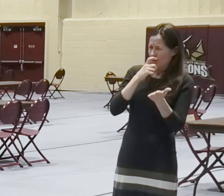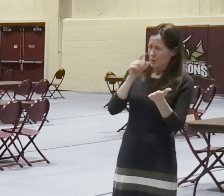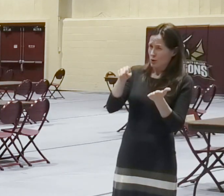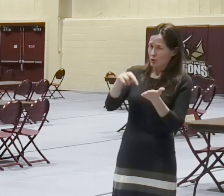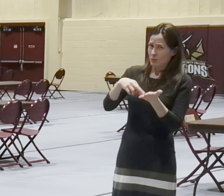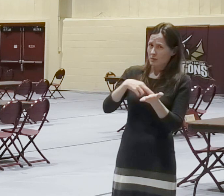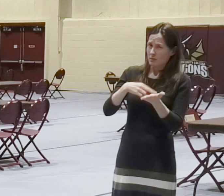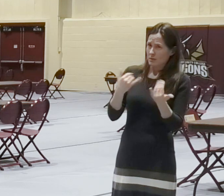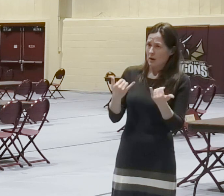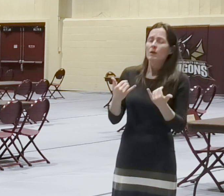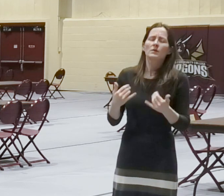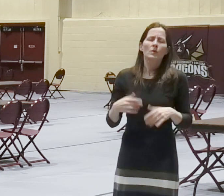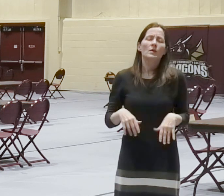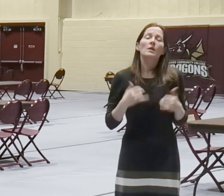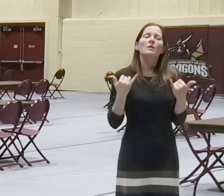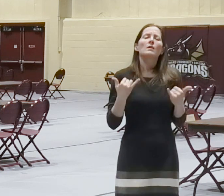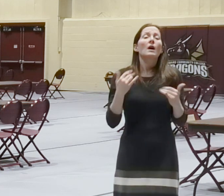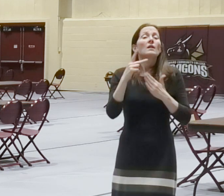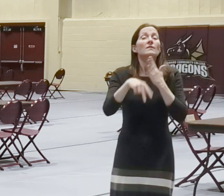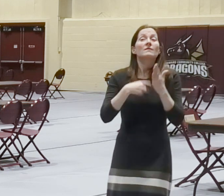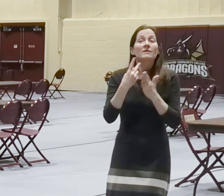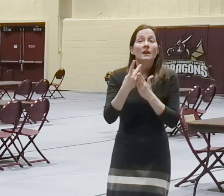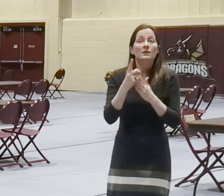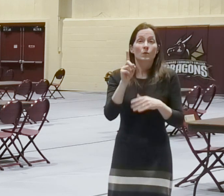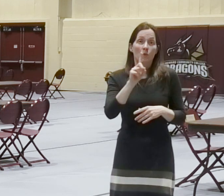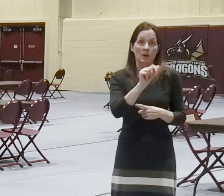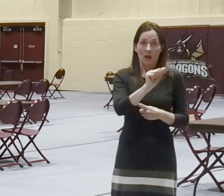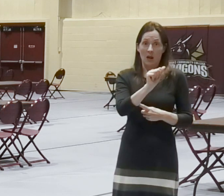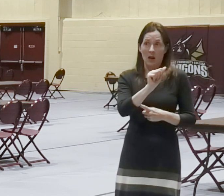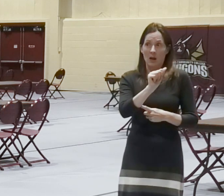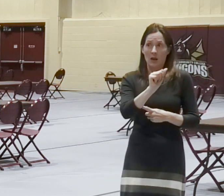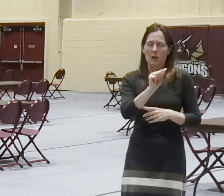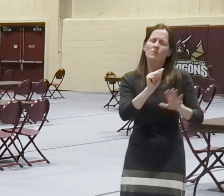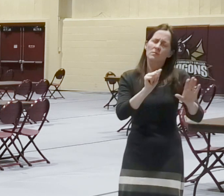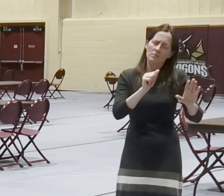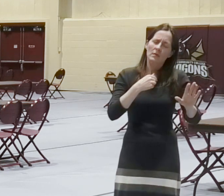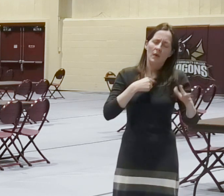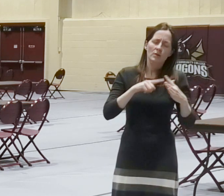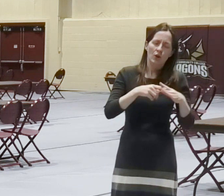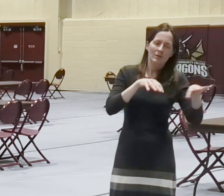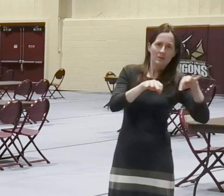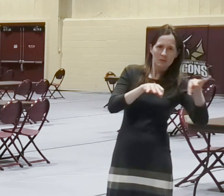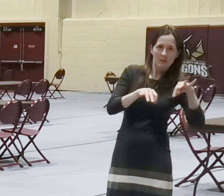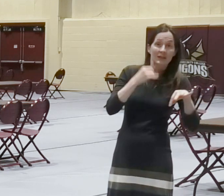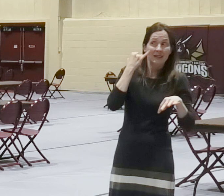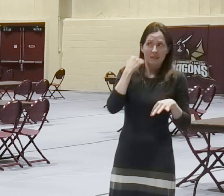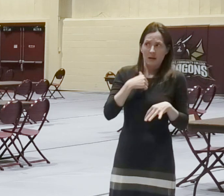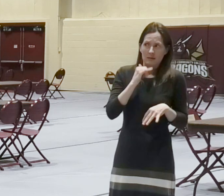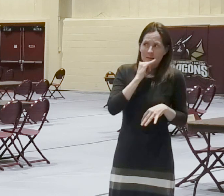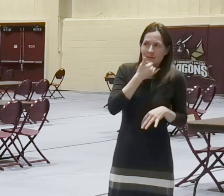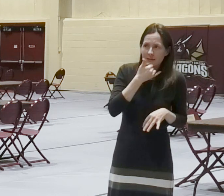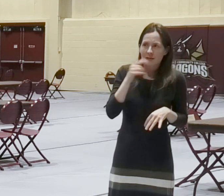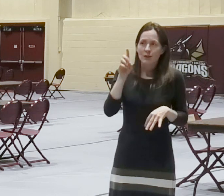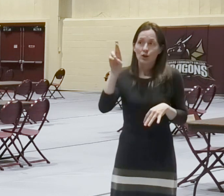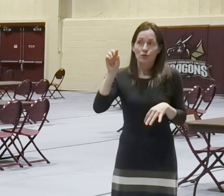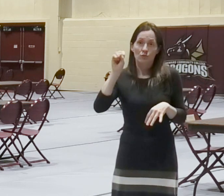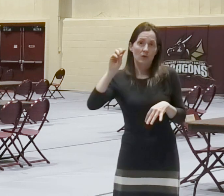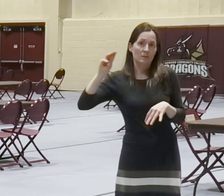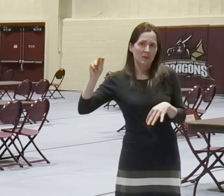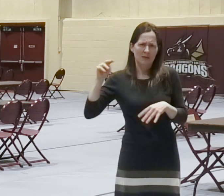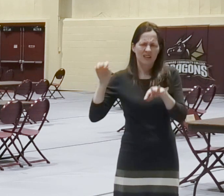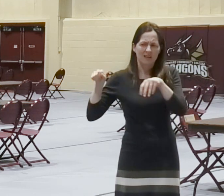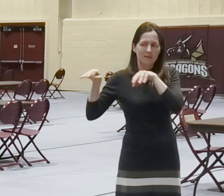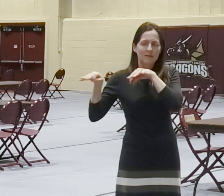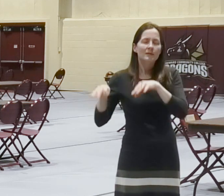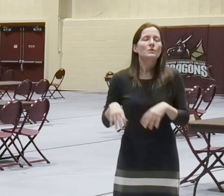So right now for Phase 1A, and I'll start off and then Dr. Rossman can clean up anywhere where I may have erred. Phase